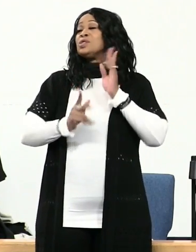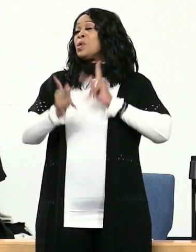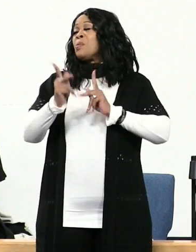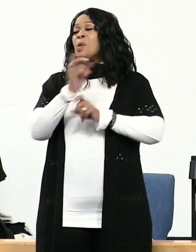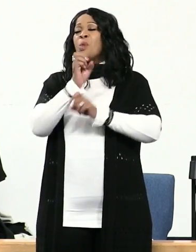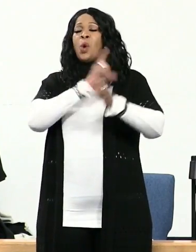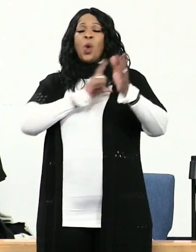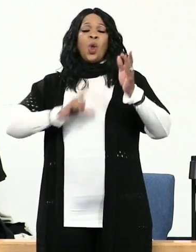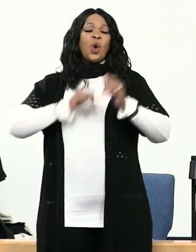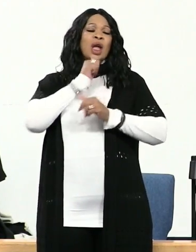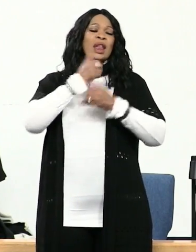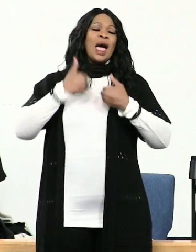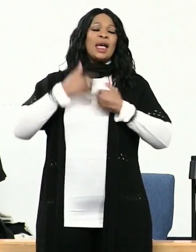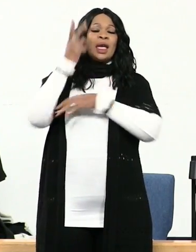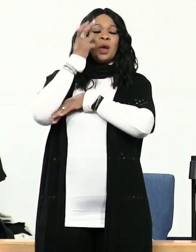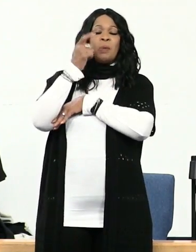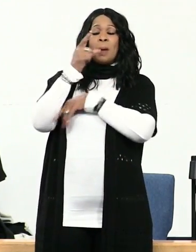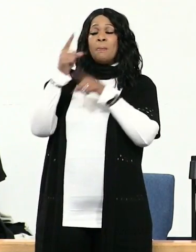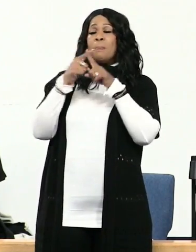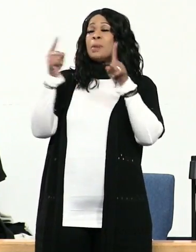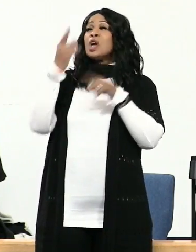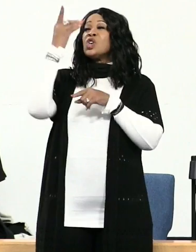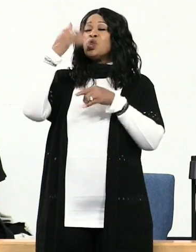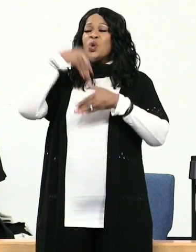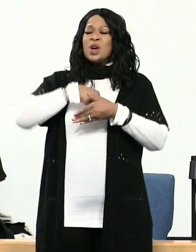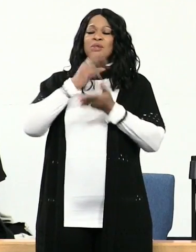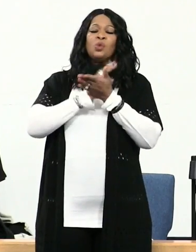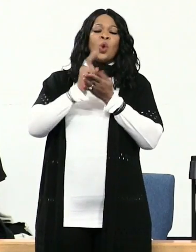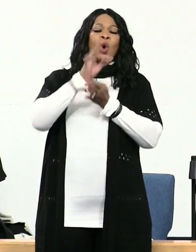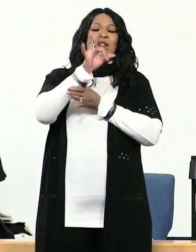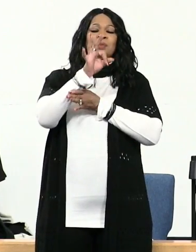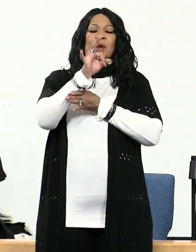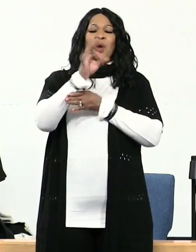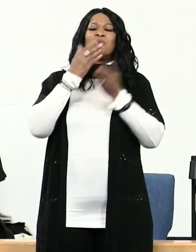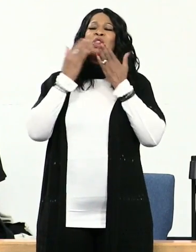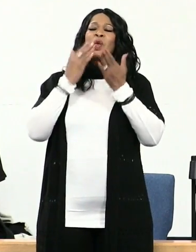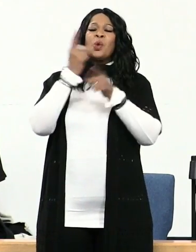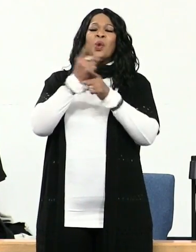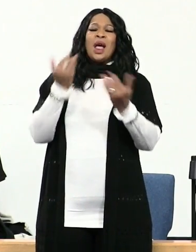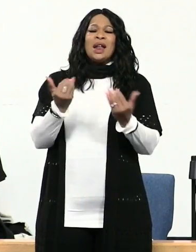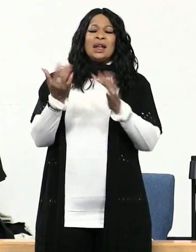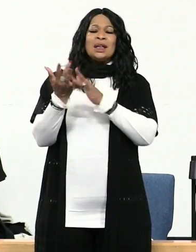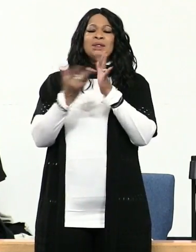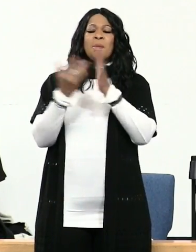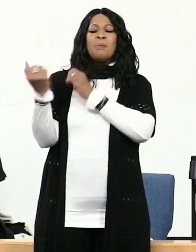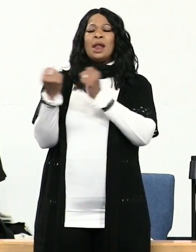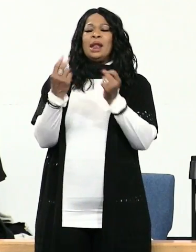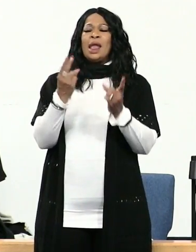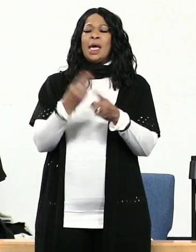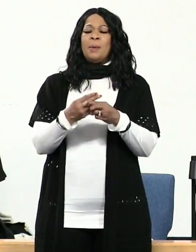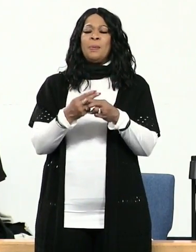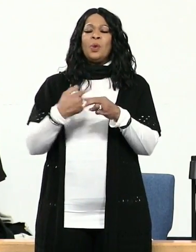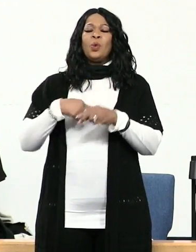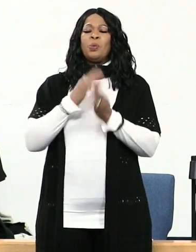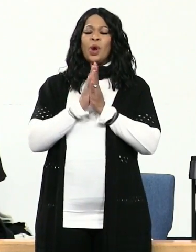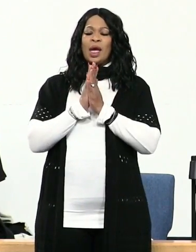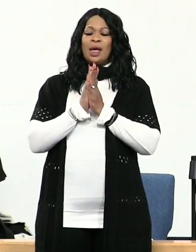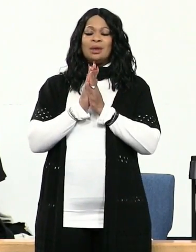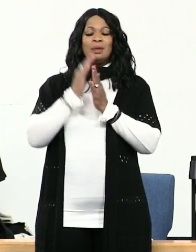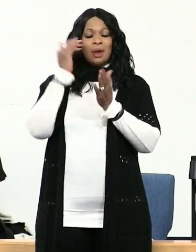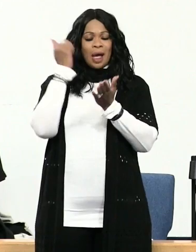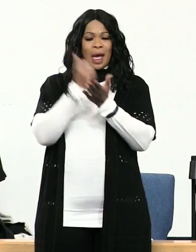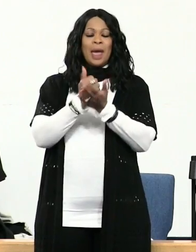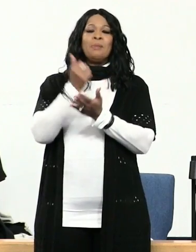me, but you who dwell within me, Holy Spirit. We thank you right now. In Jesus' mighty name we